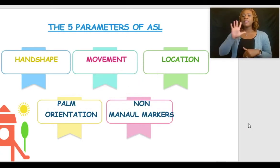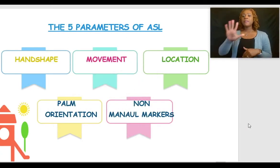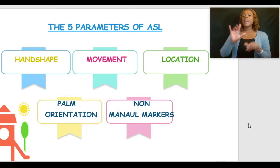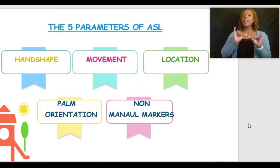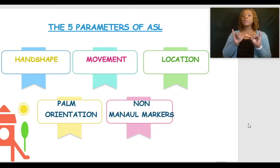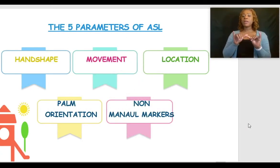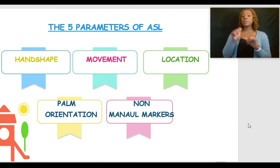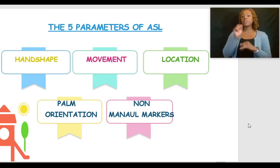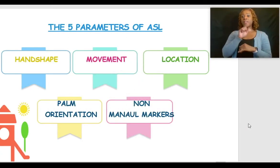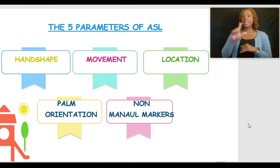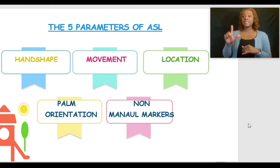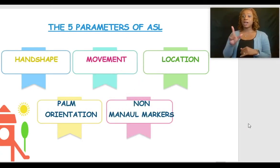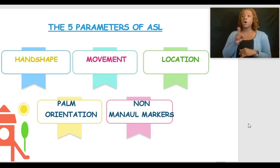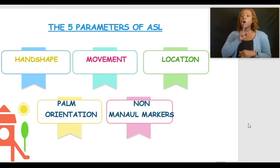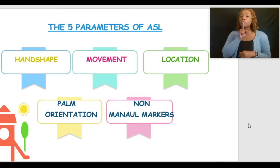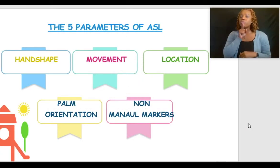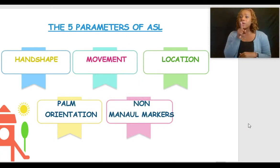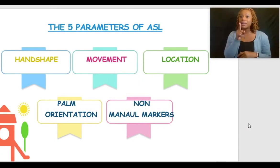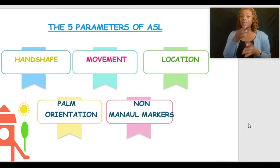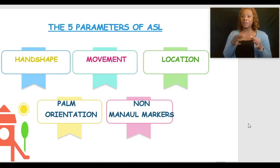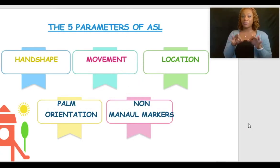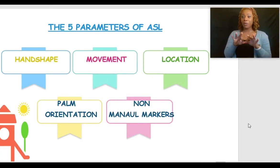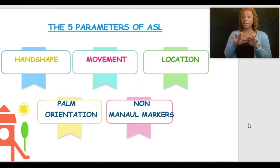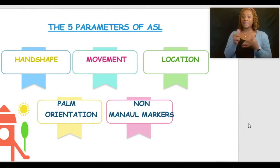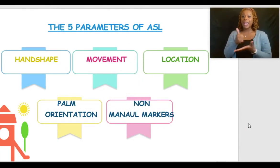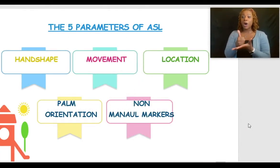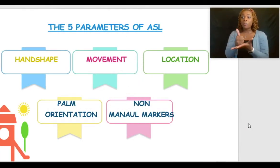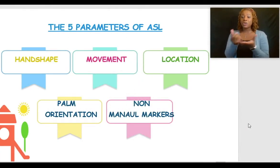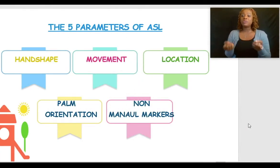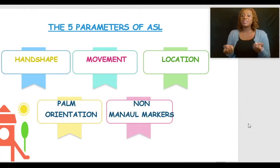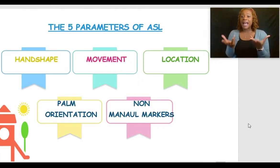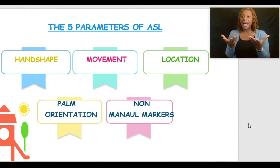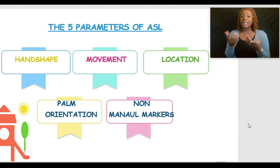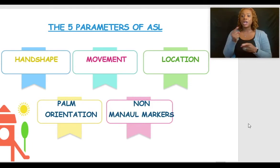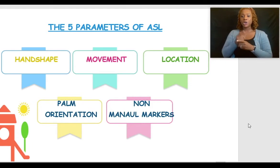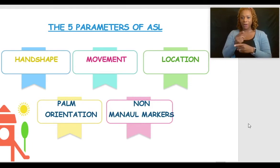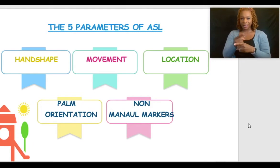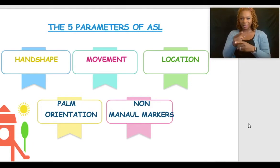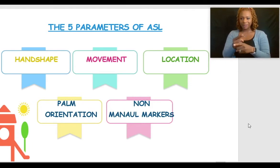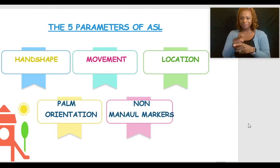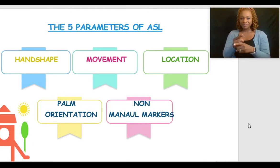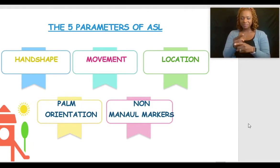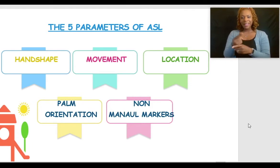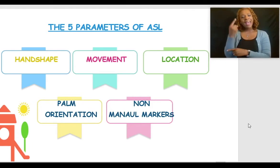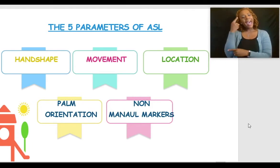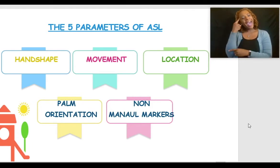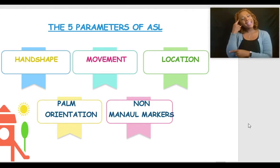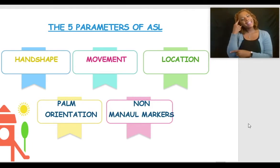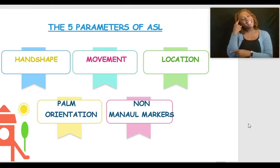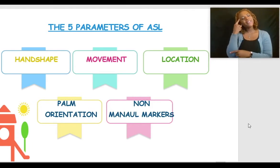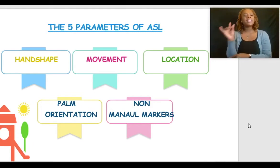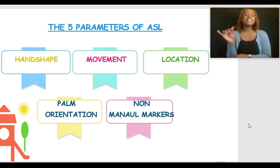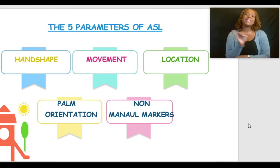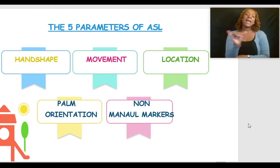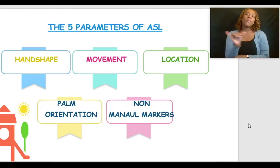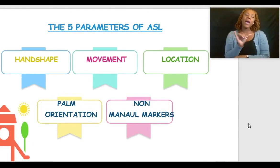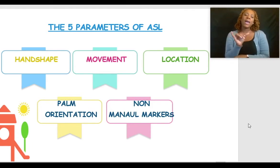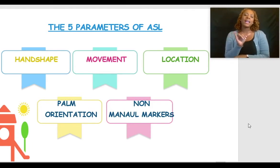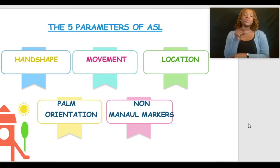The 5 parameters of ASL are really important in helping you sign correctly. I think of it in the same way as when